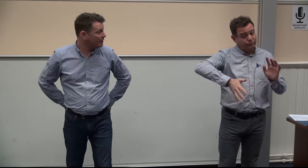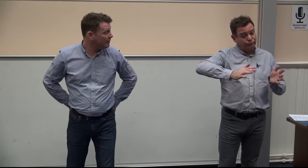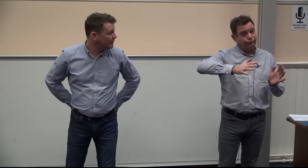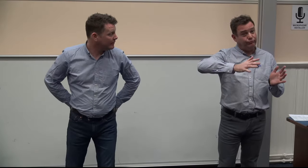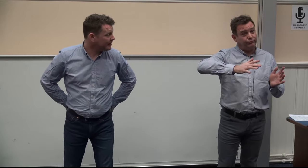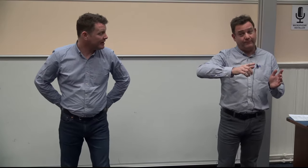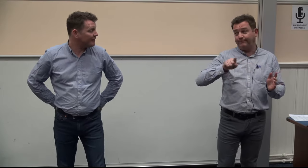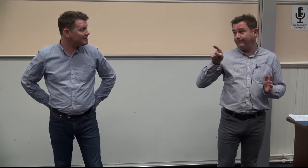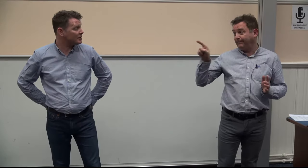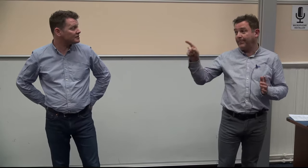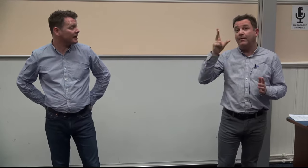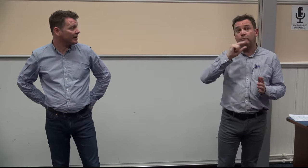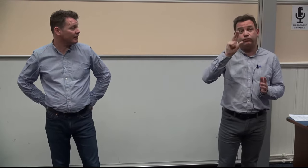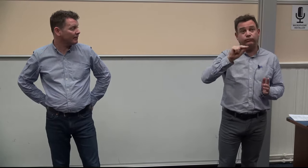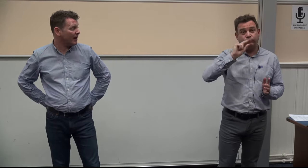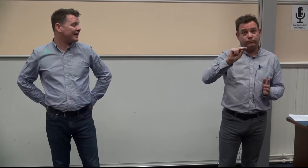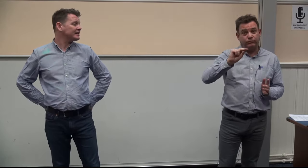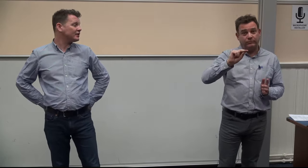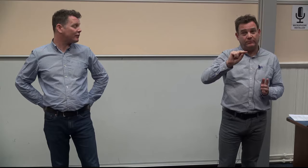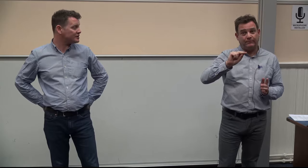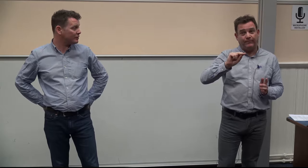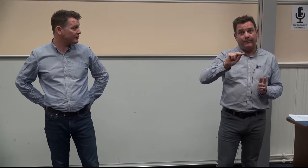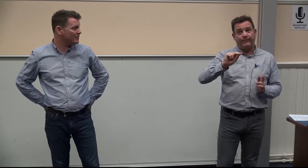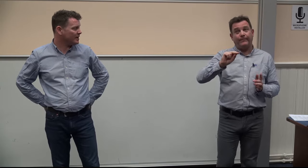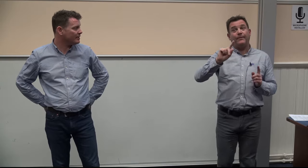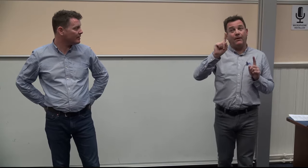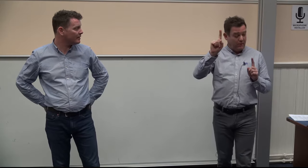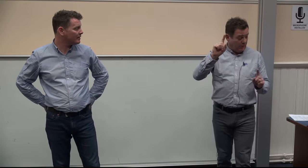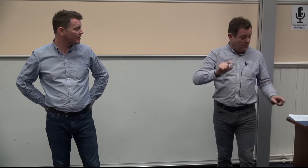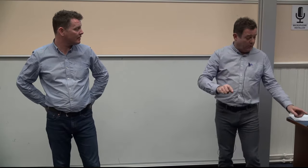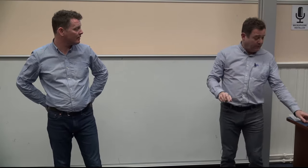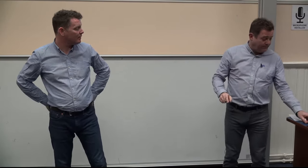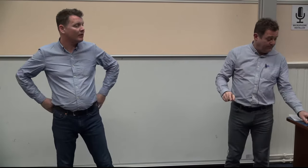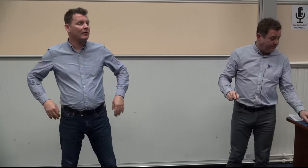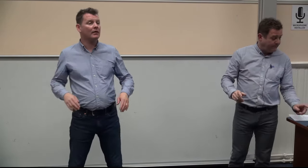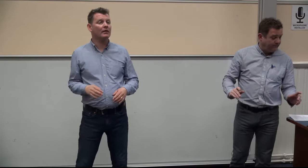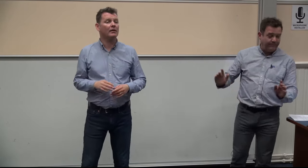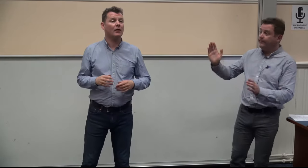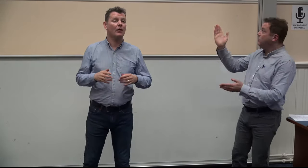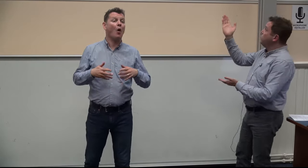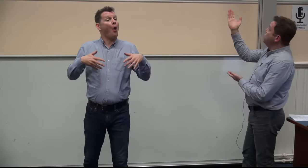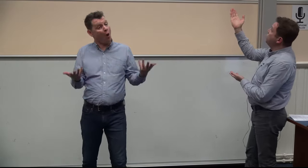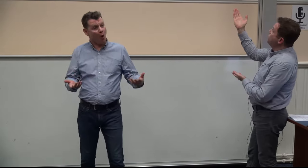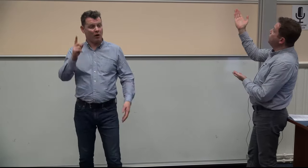But maybe if I start signing, Andy can start voicing over for me. Or,